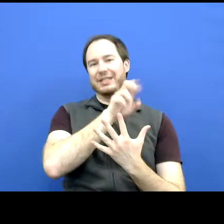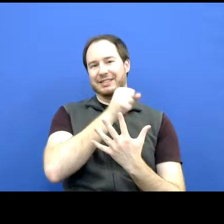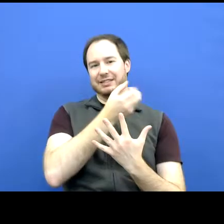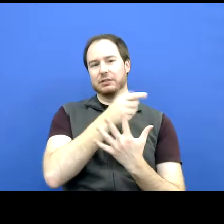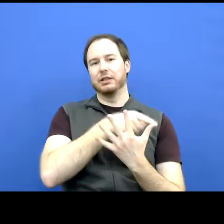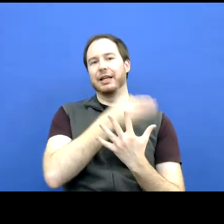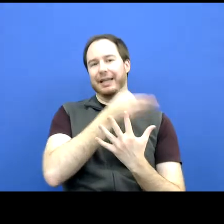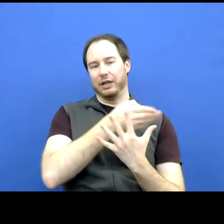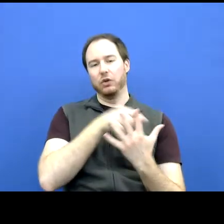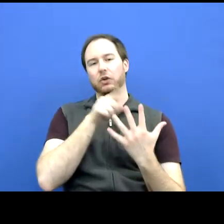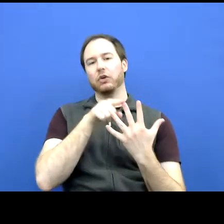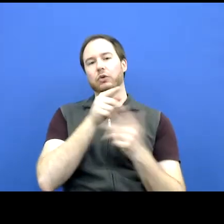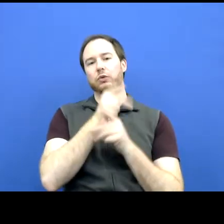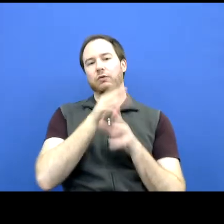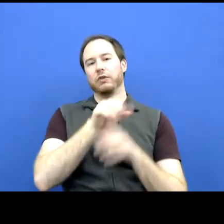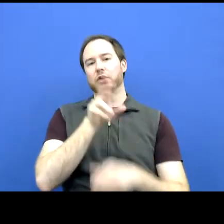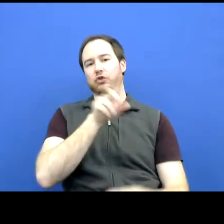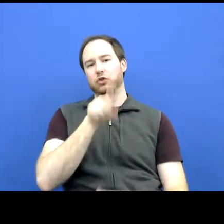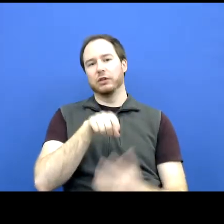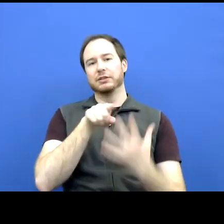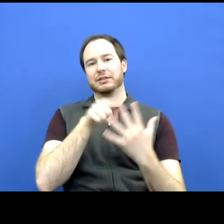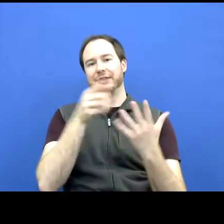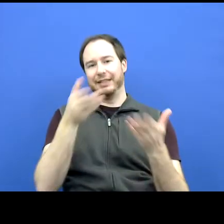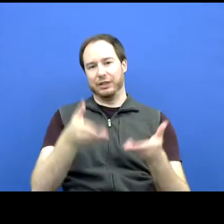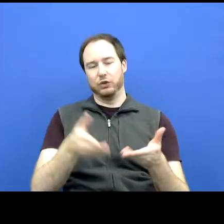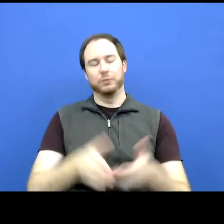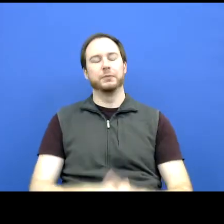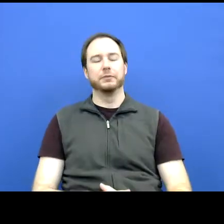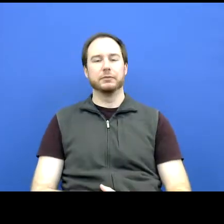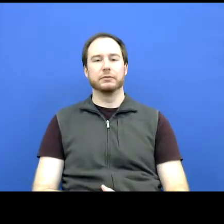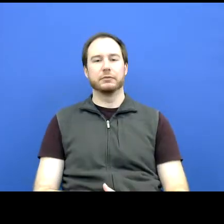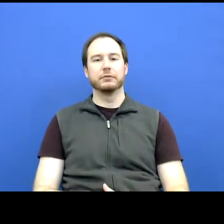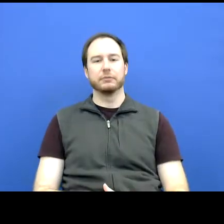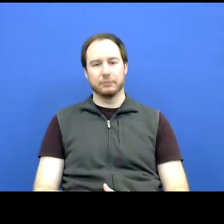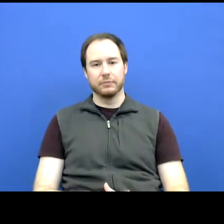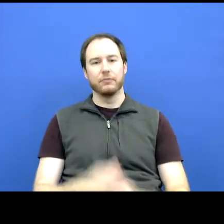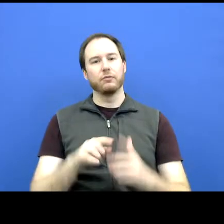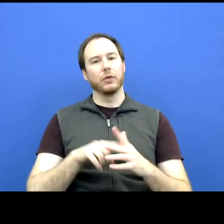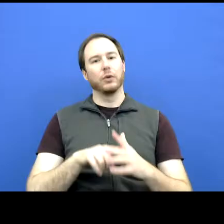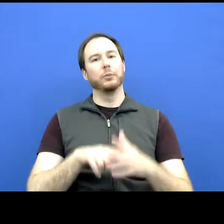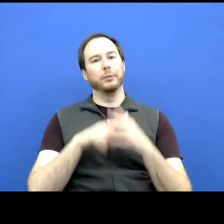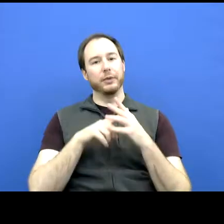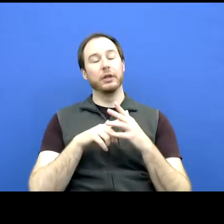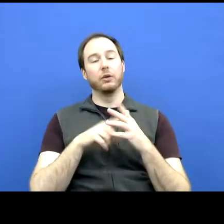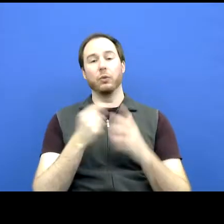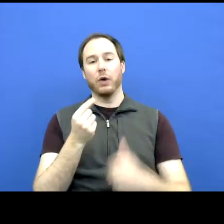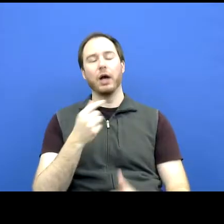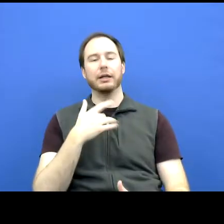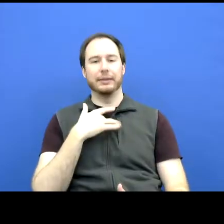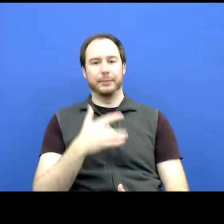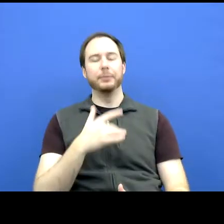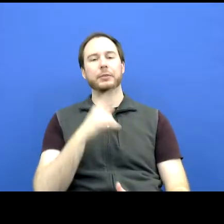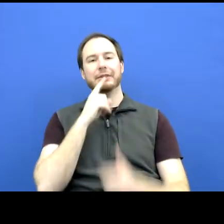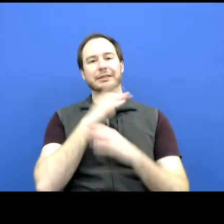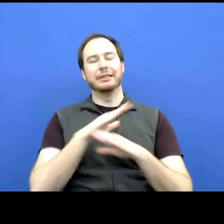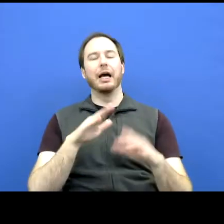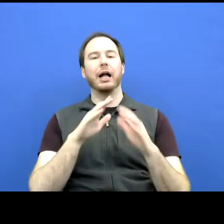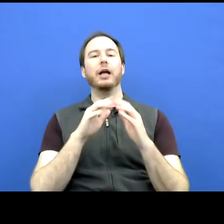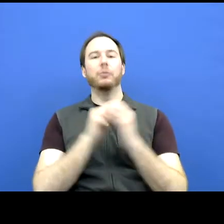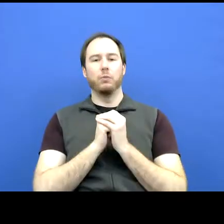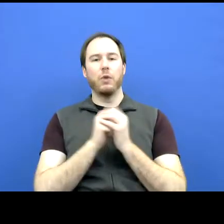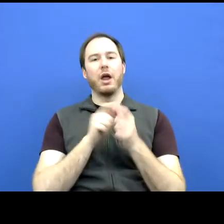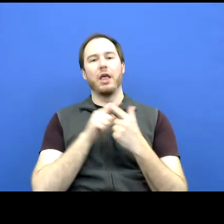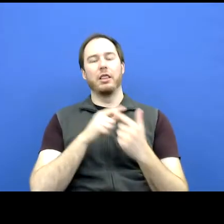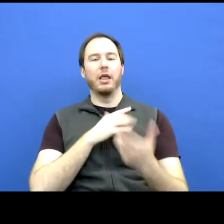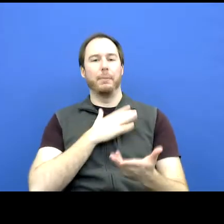Owens, Here. Supervisor Schultz. Here. We'll begin the meeting with a silent prayer followed by the Pledge of Allegiance to the